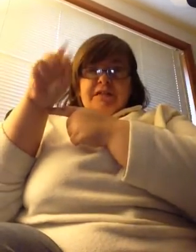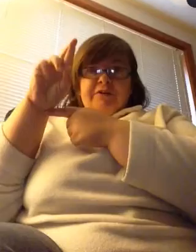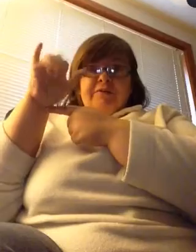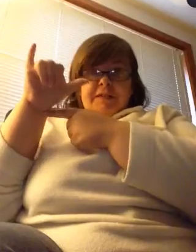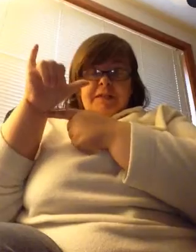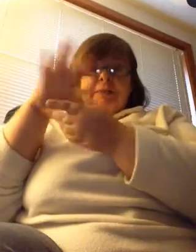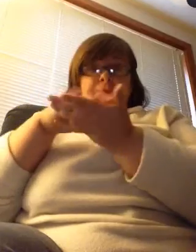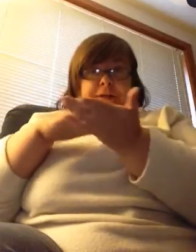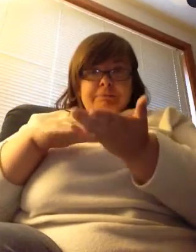literary Braille,